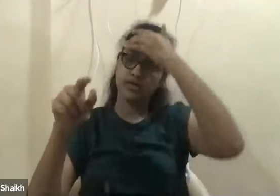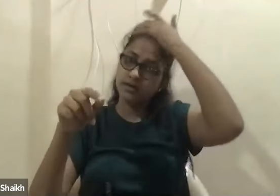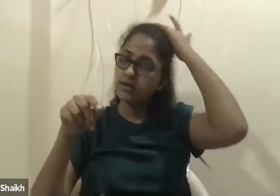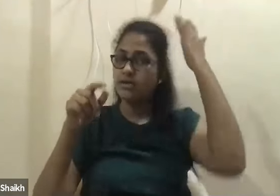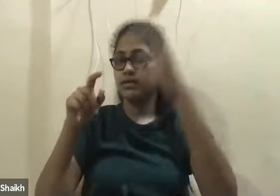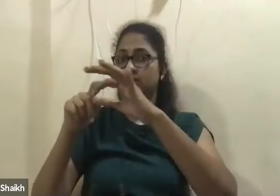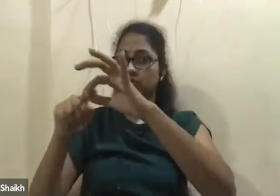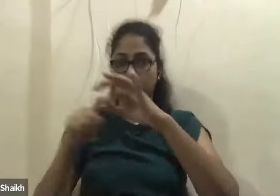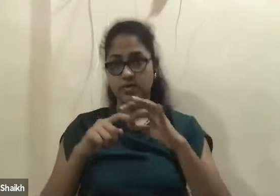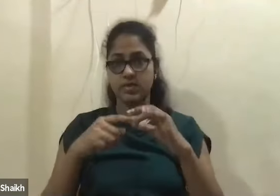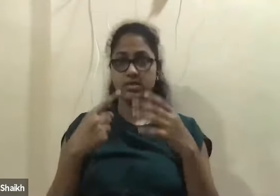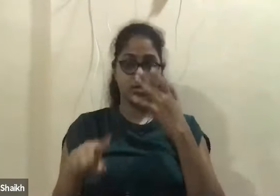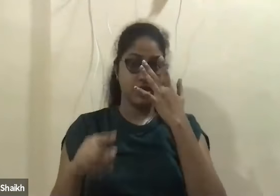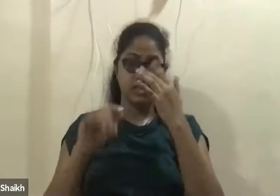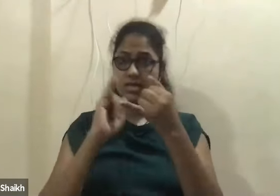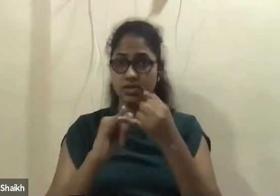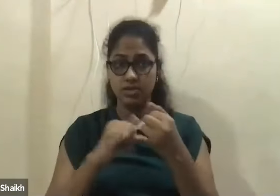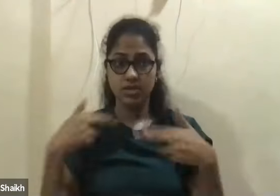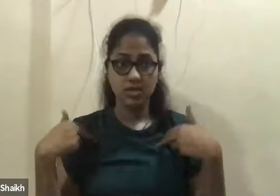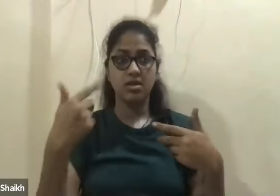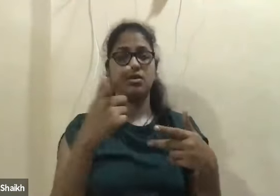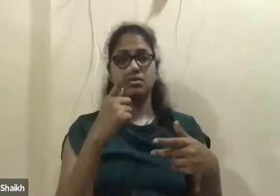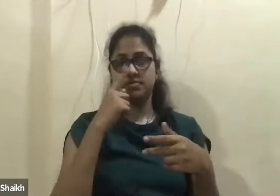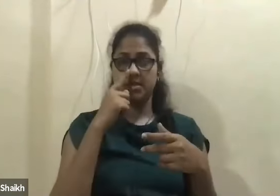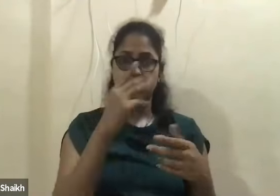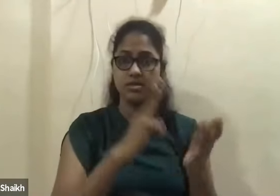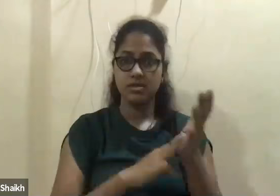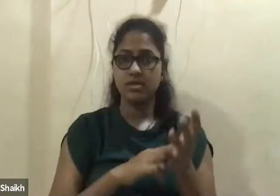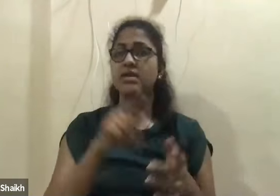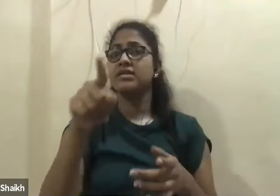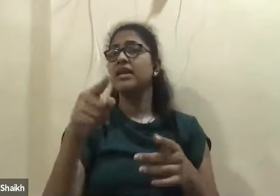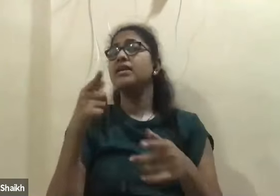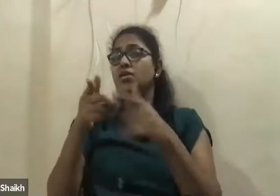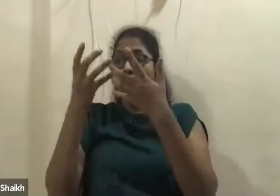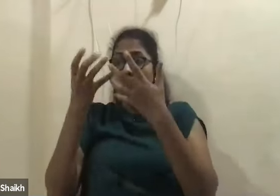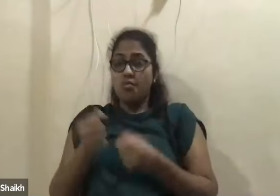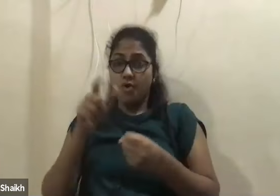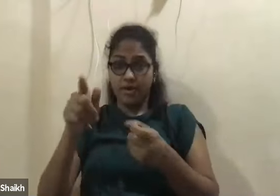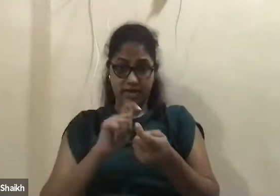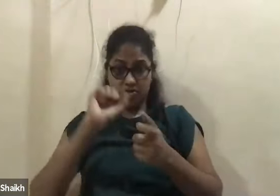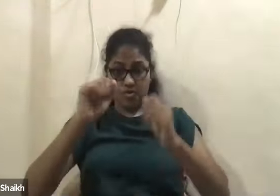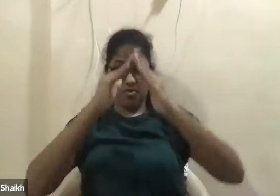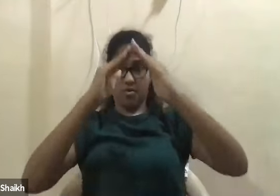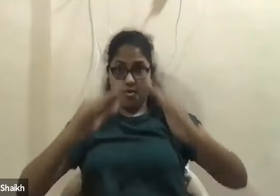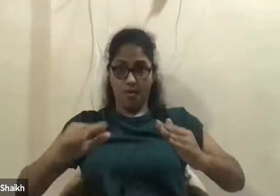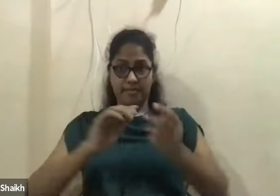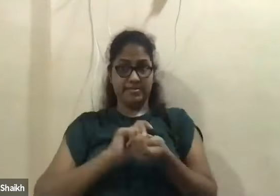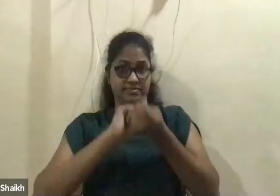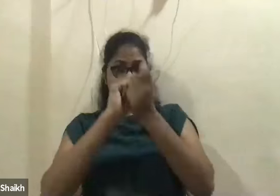ma'am and Mansi. So whatever you want to do after, so you want to convert your house into a life estate after your